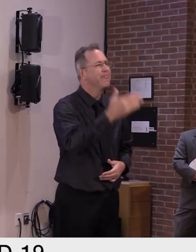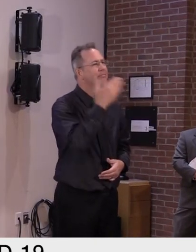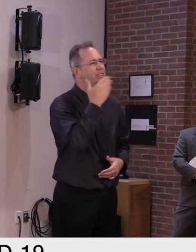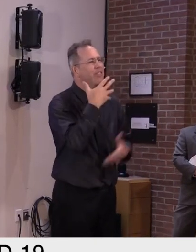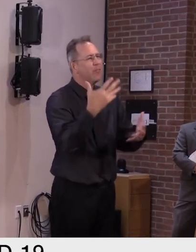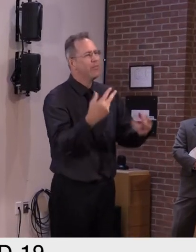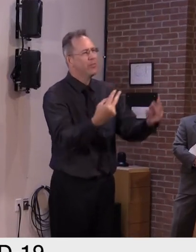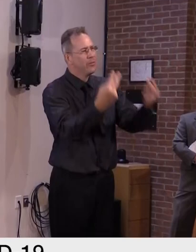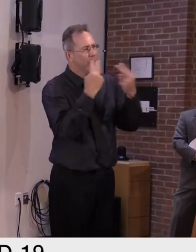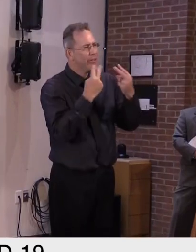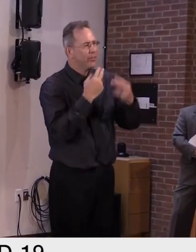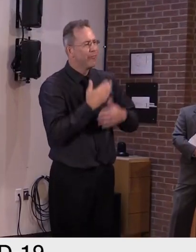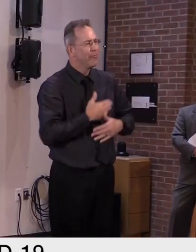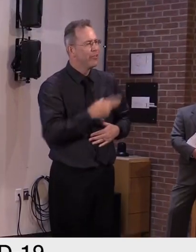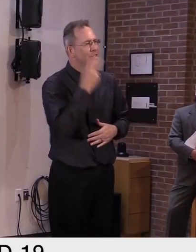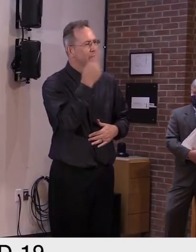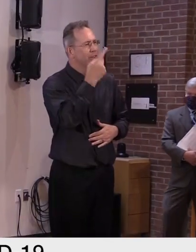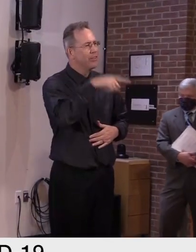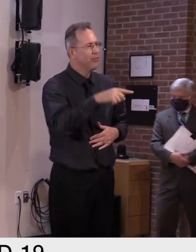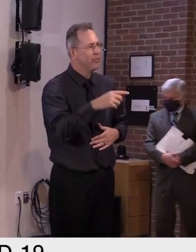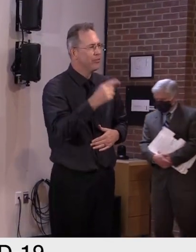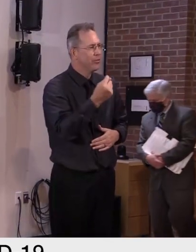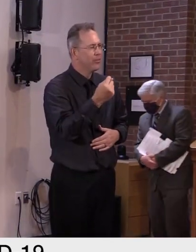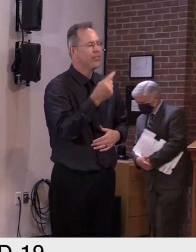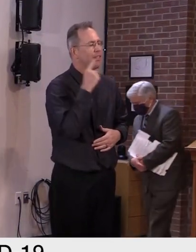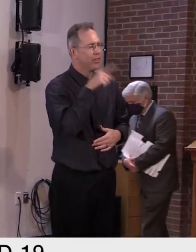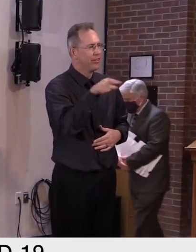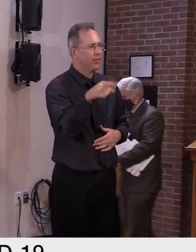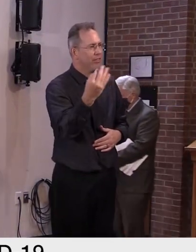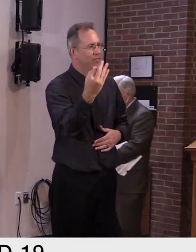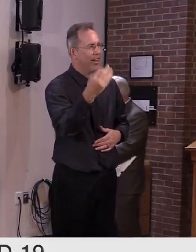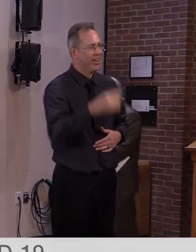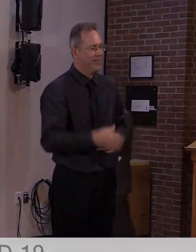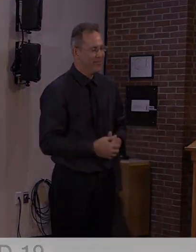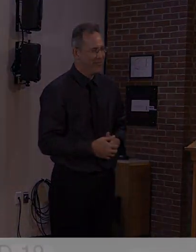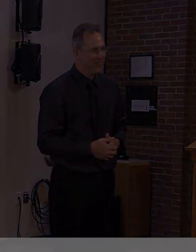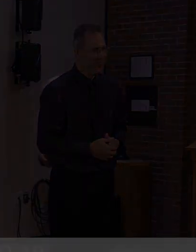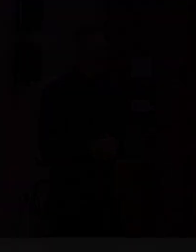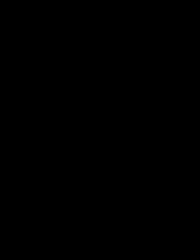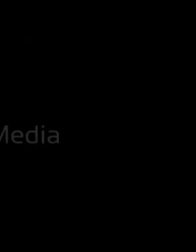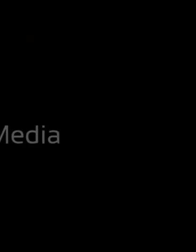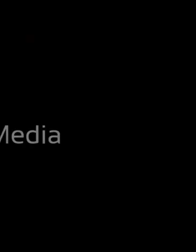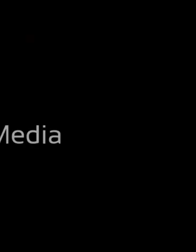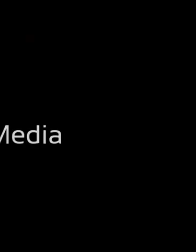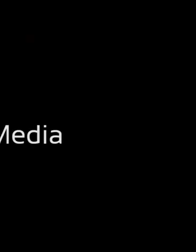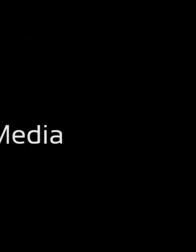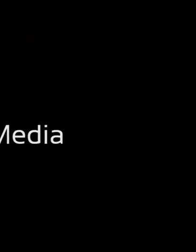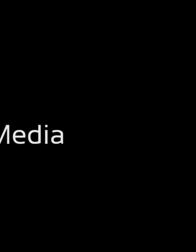and we'll see you again on Friday for the education update. Thank you.